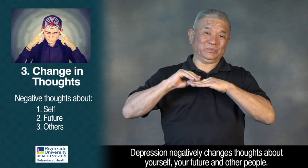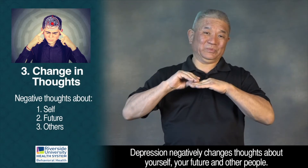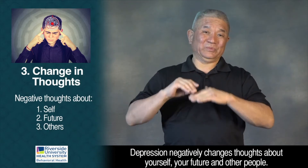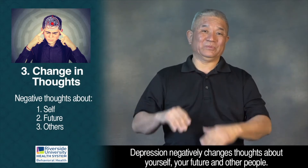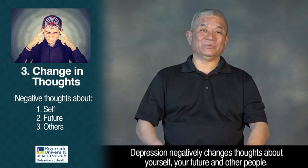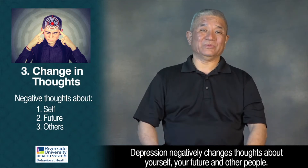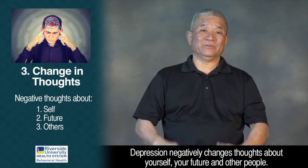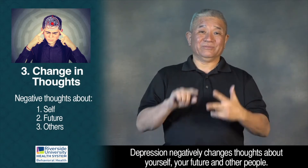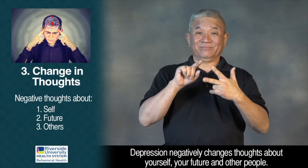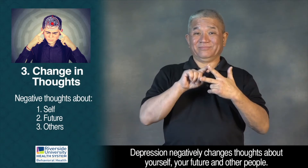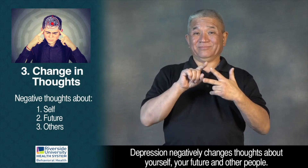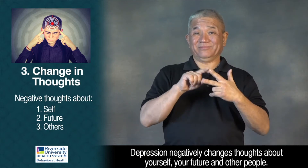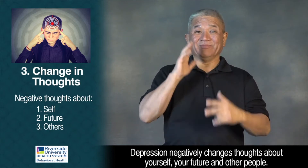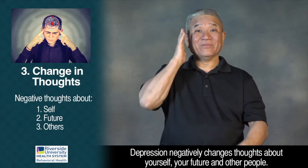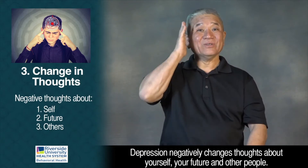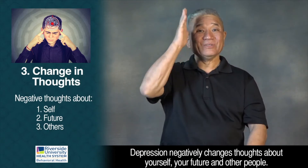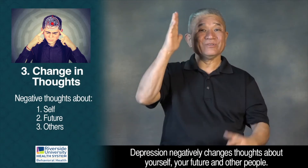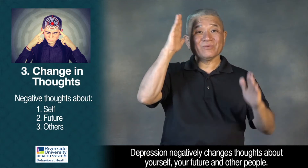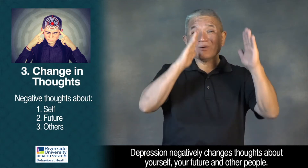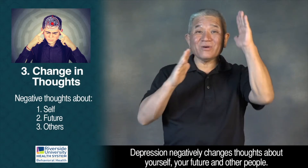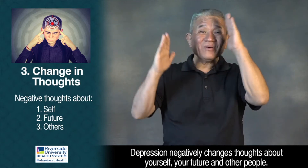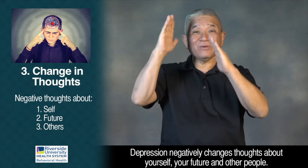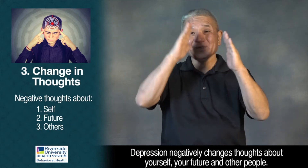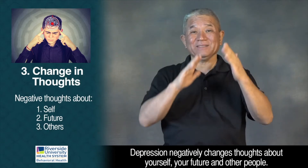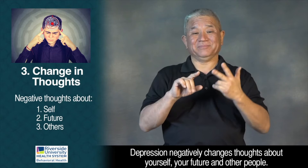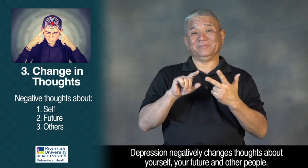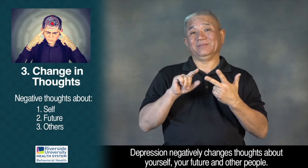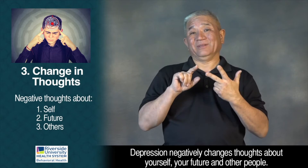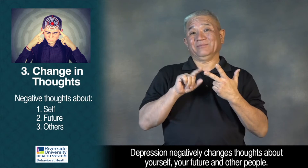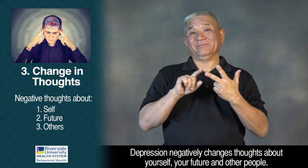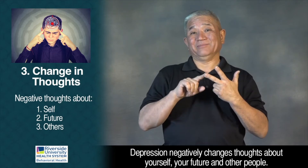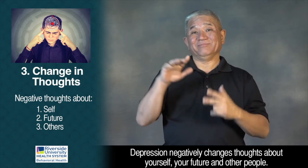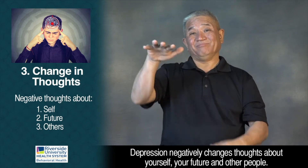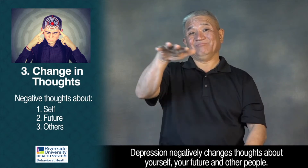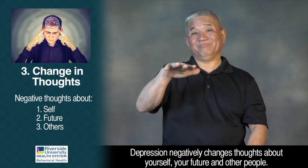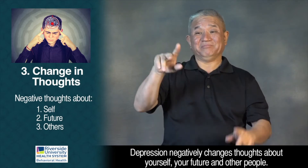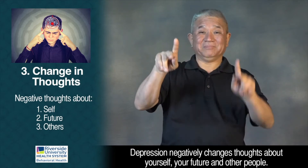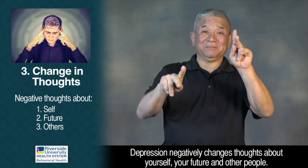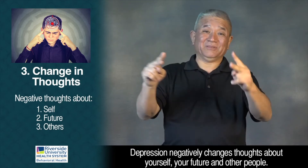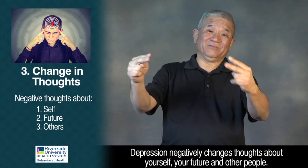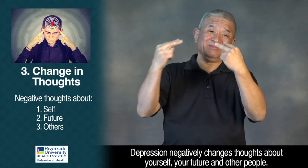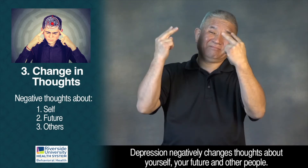Depression negatively changes thoughts about yourself, your future, and other people.